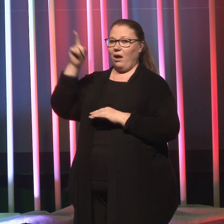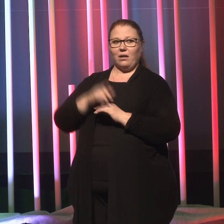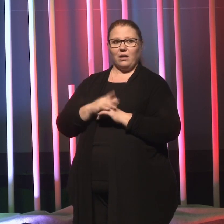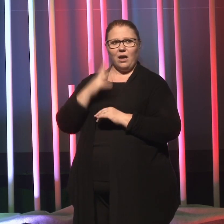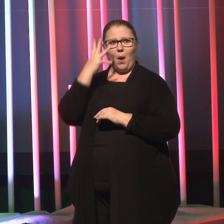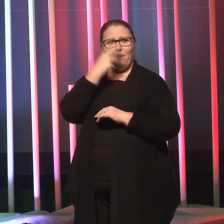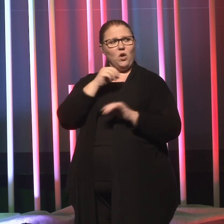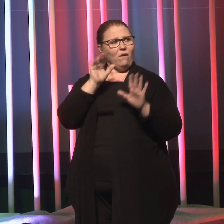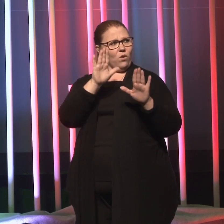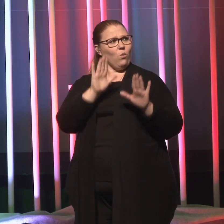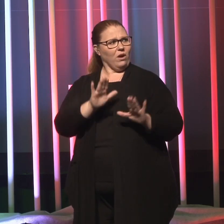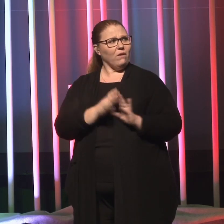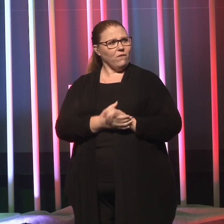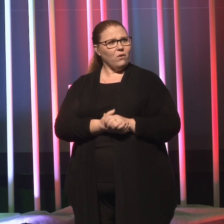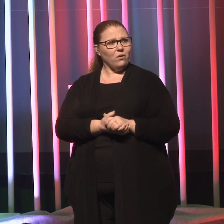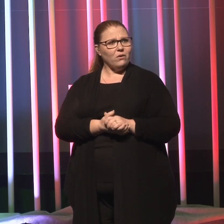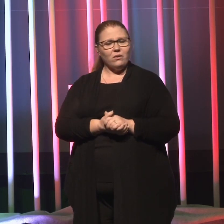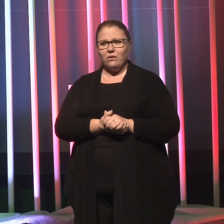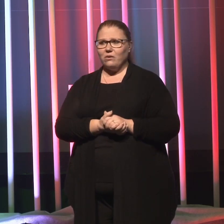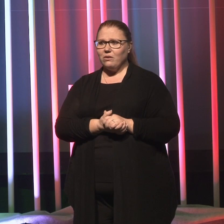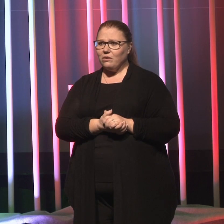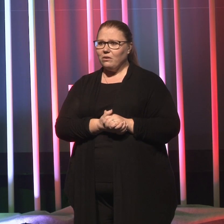Beautiful, wonderful.